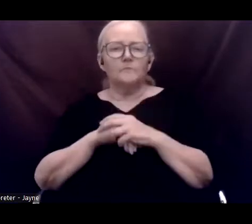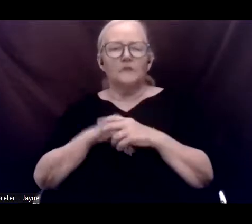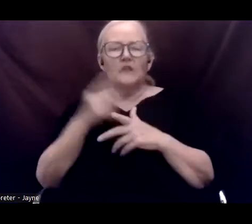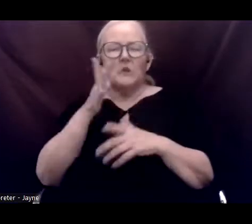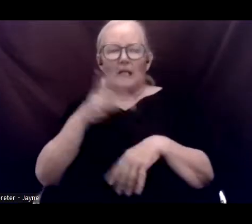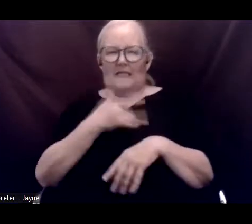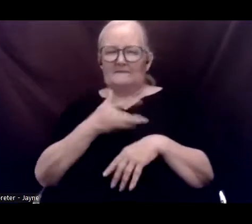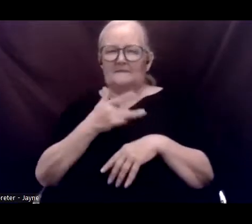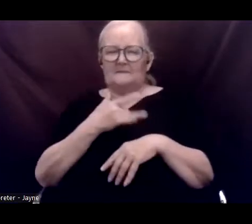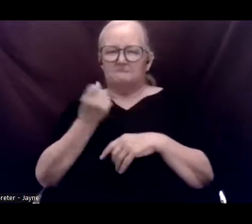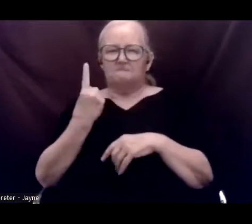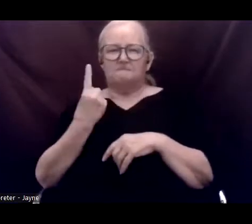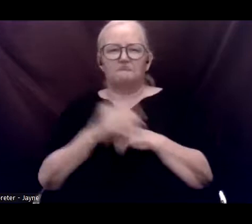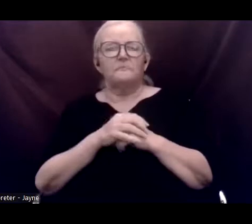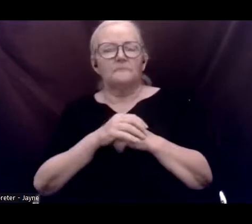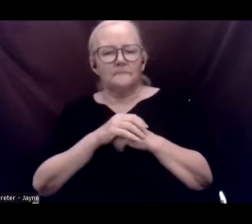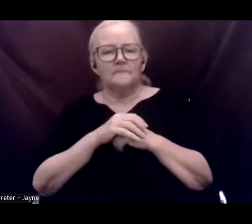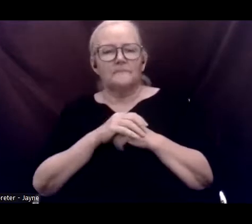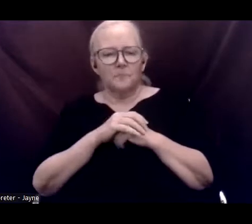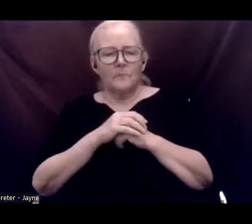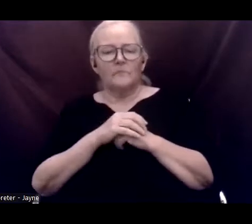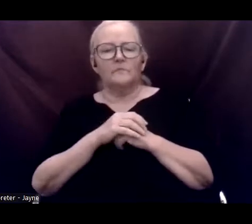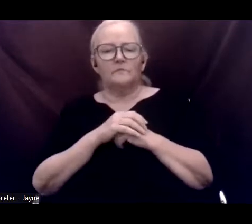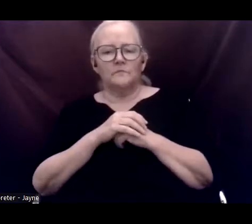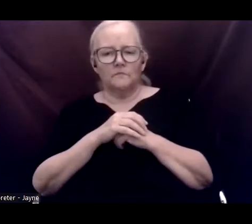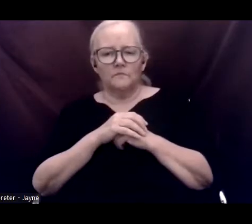get it. Let's.